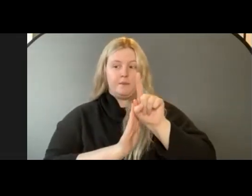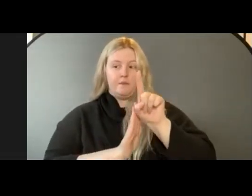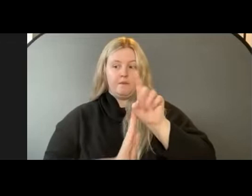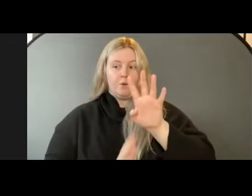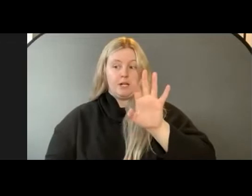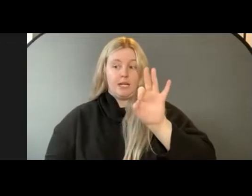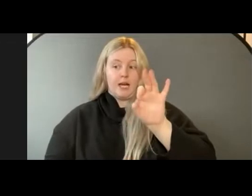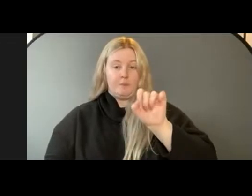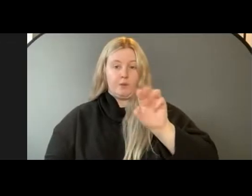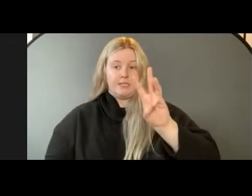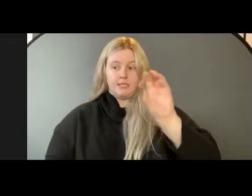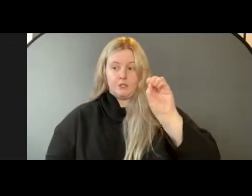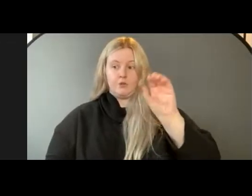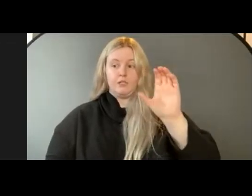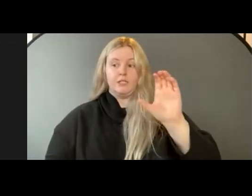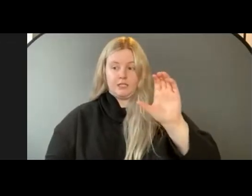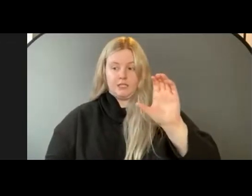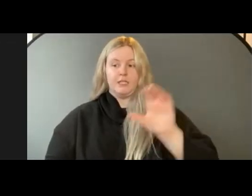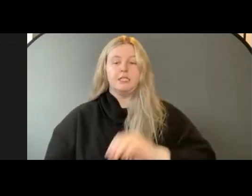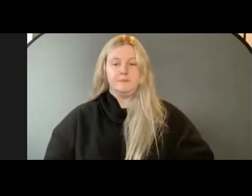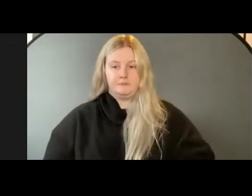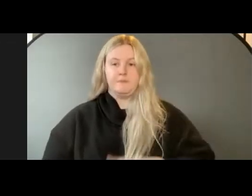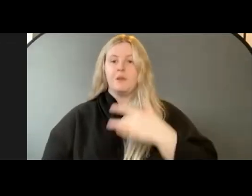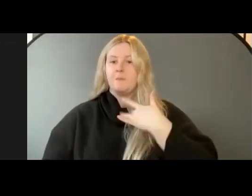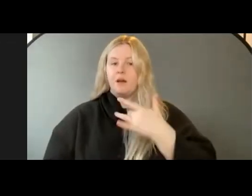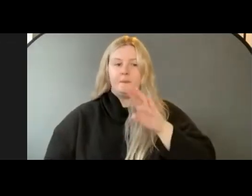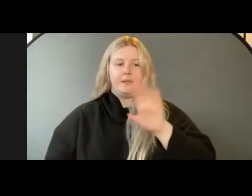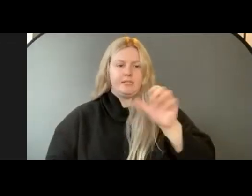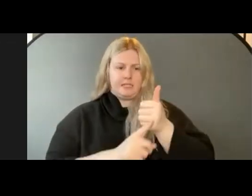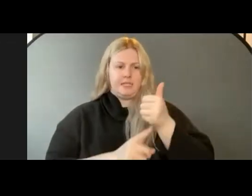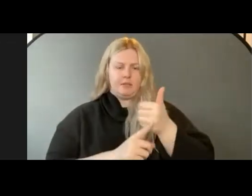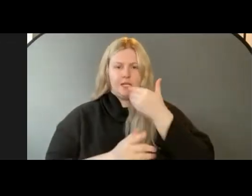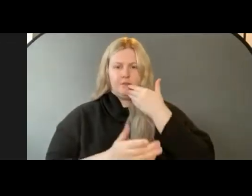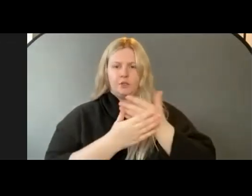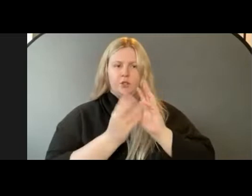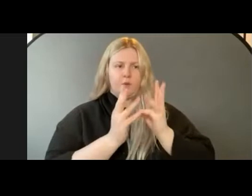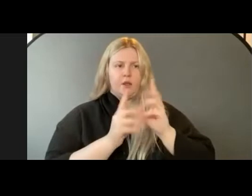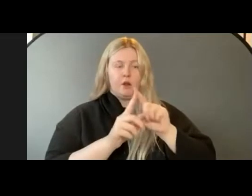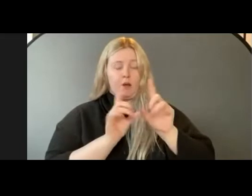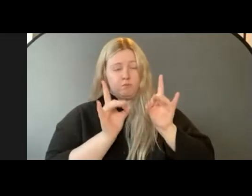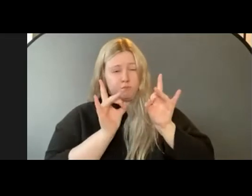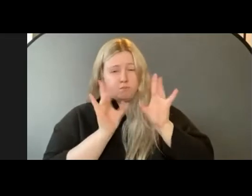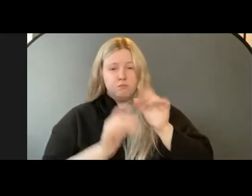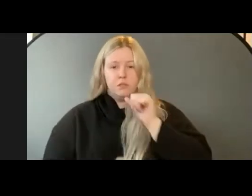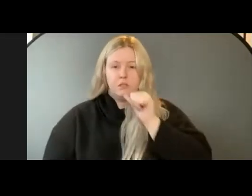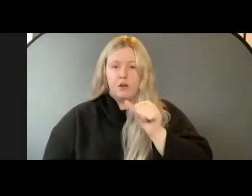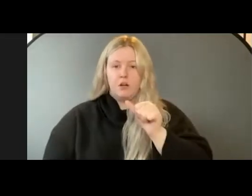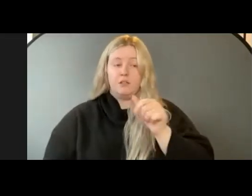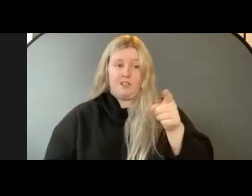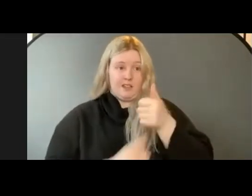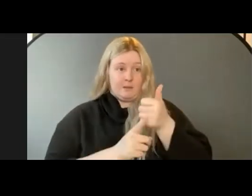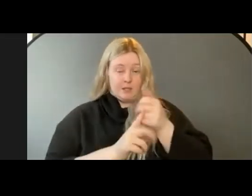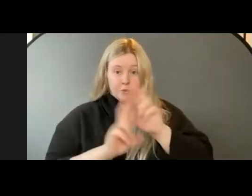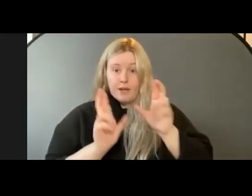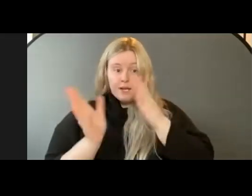know British Columbia normally has a temperate climate without extremes, and they did not have a heat action plan. And